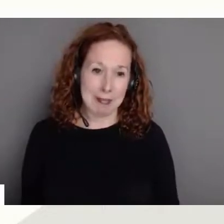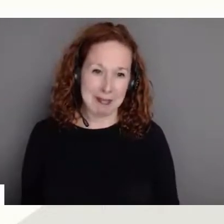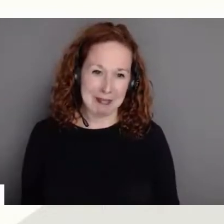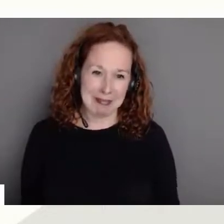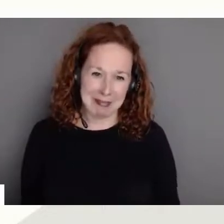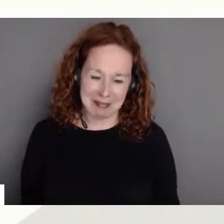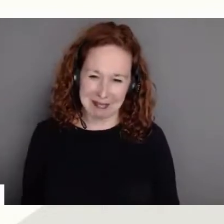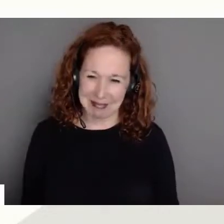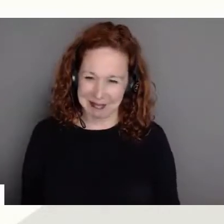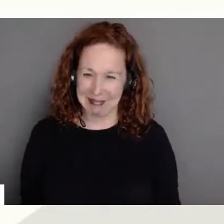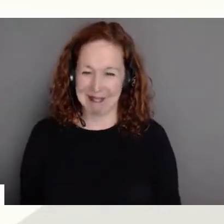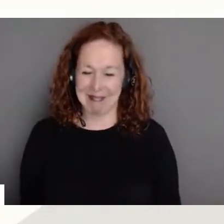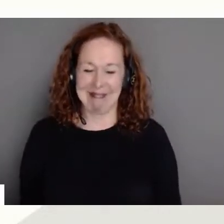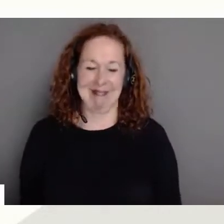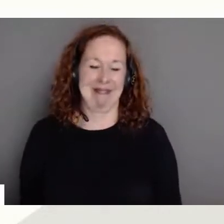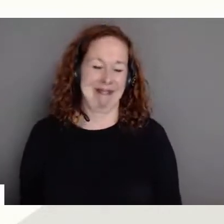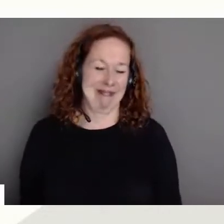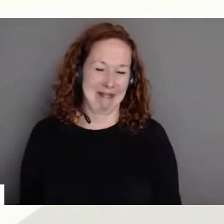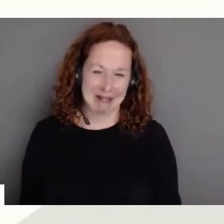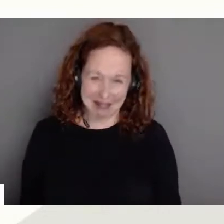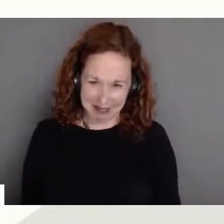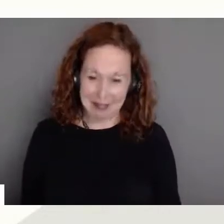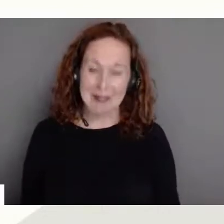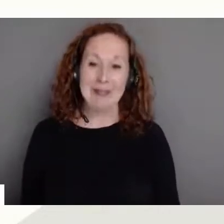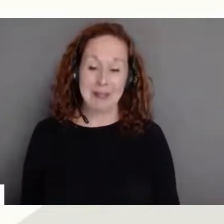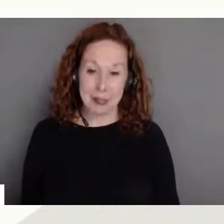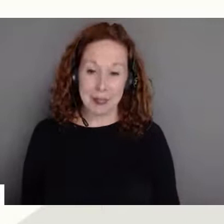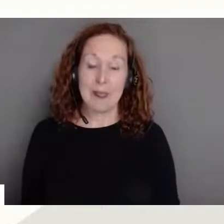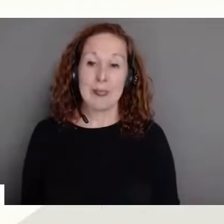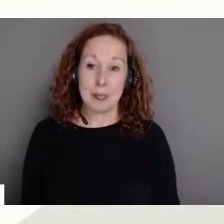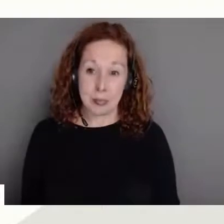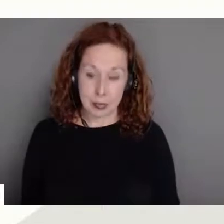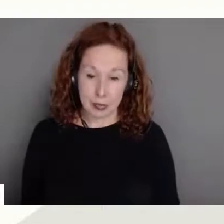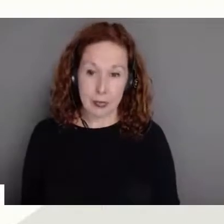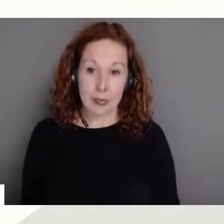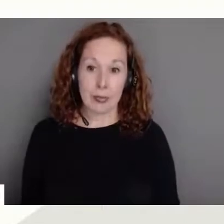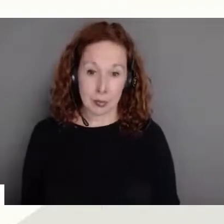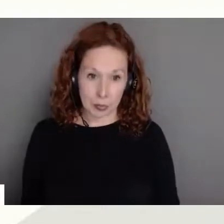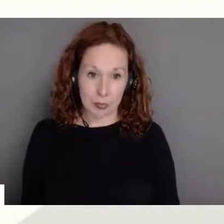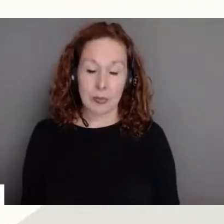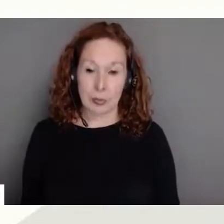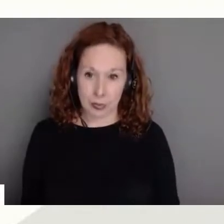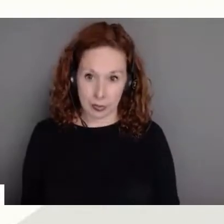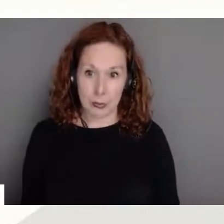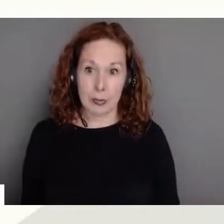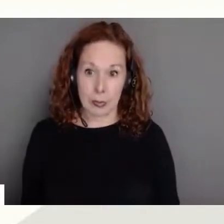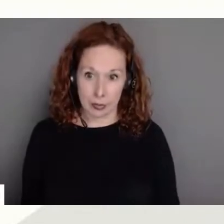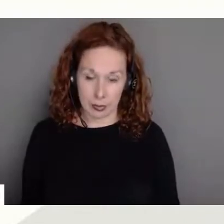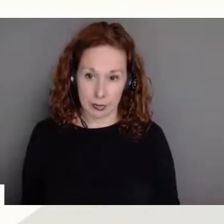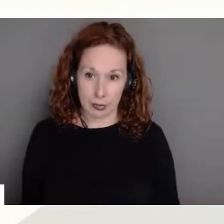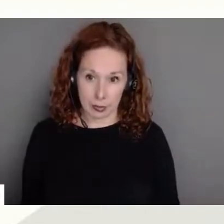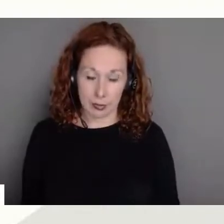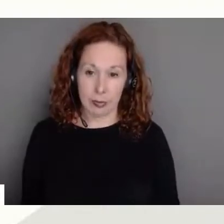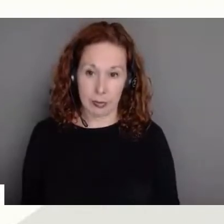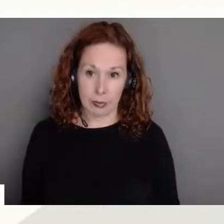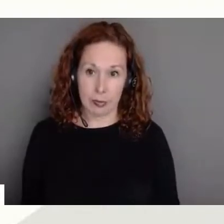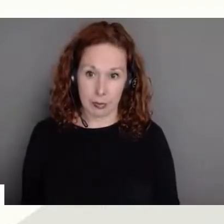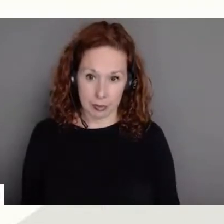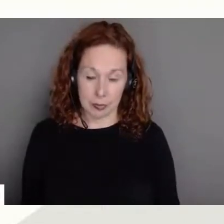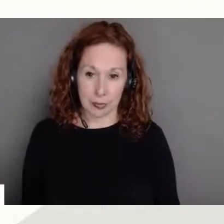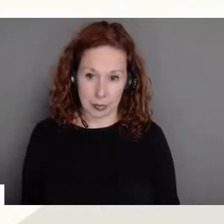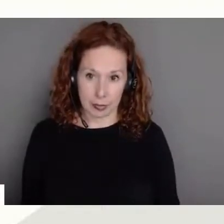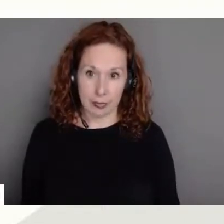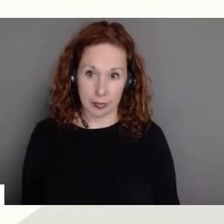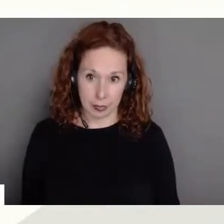butter voice is your voice as well in the sessions, some of the sessions that you do, so, that's really cool. Has this got you thinking